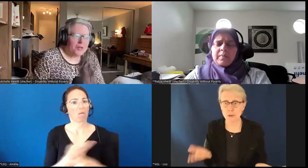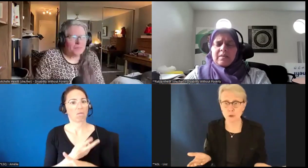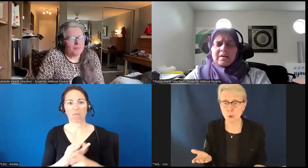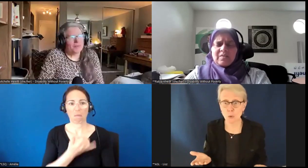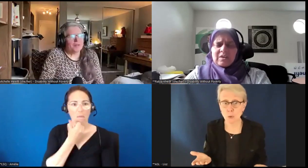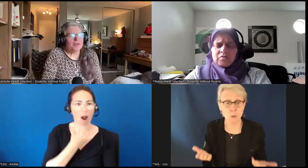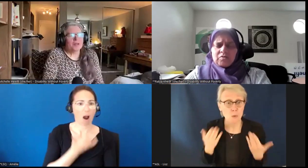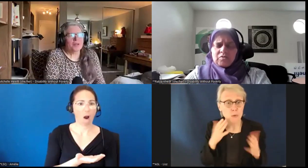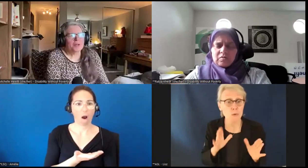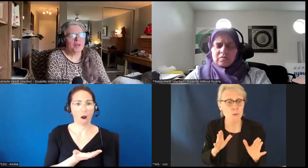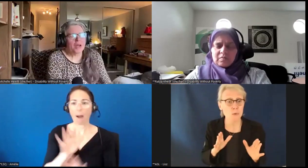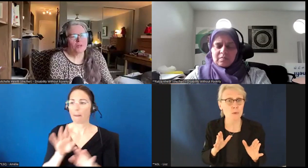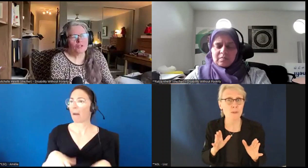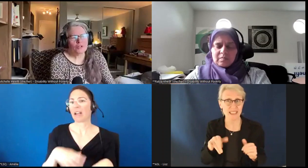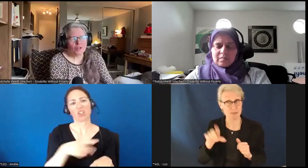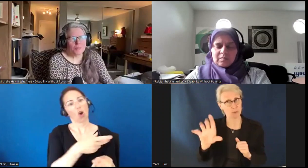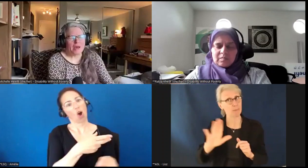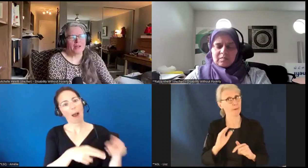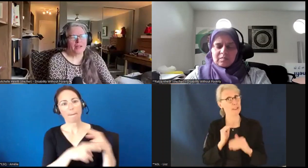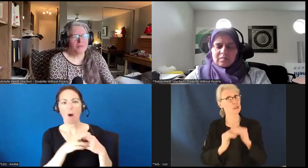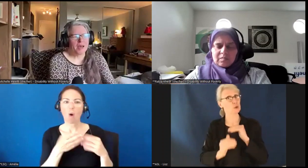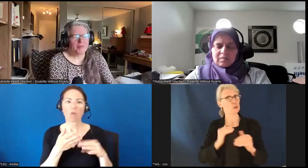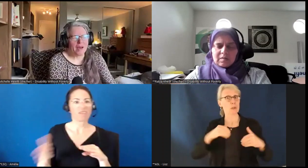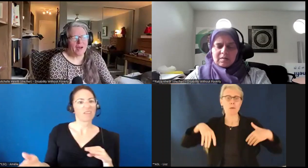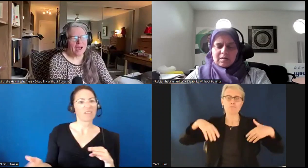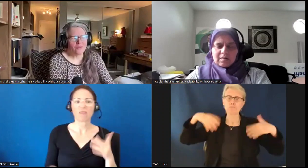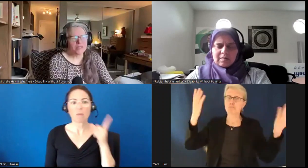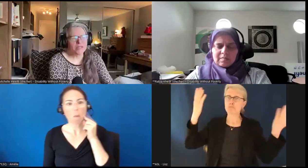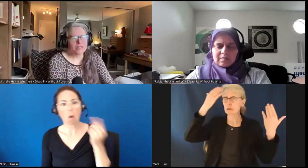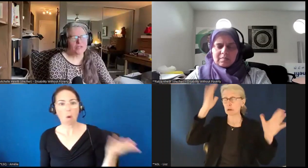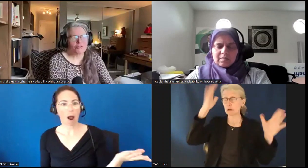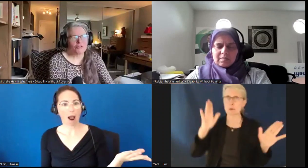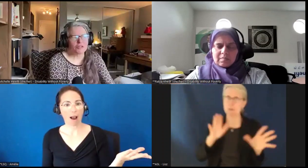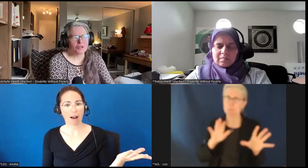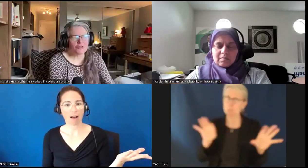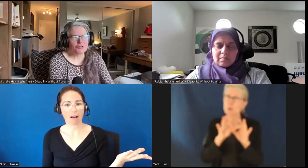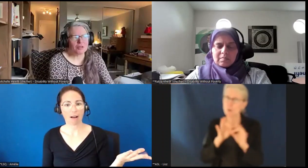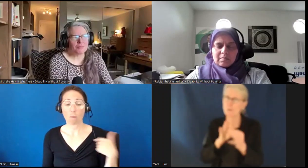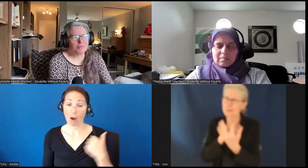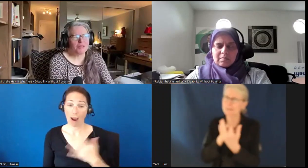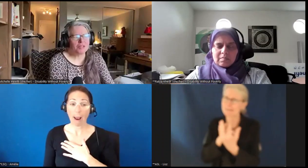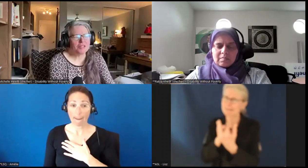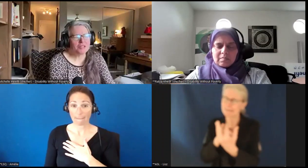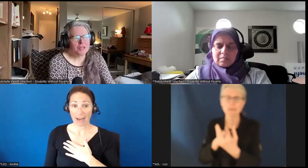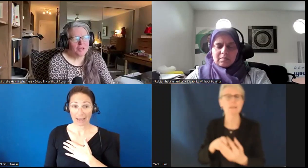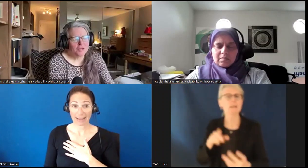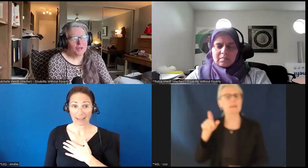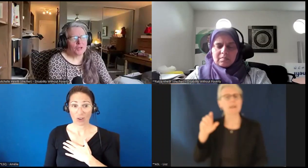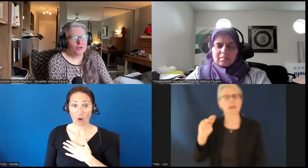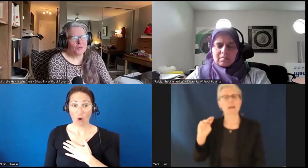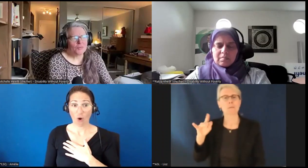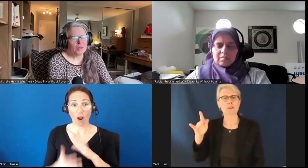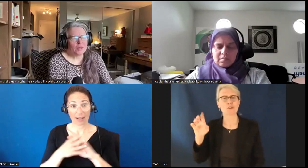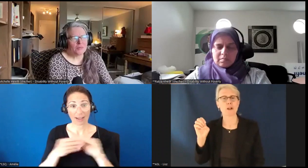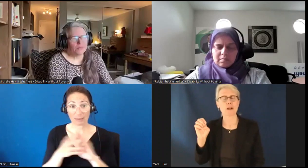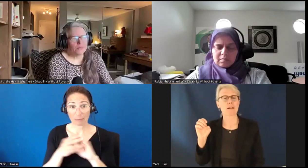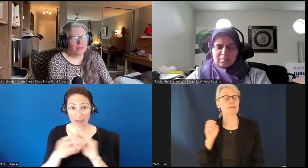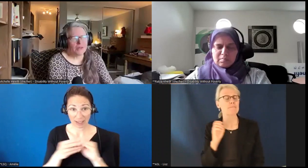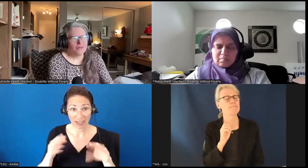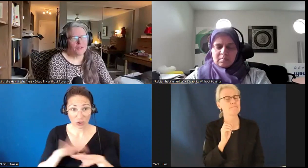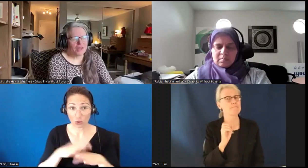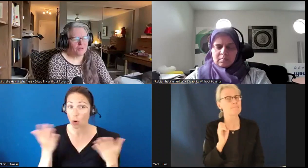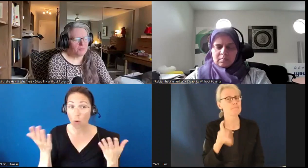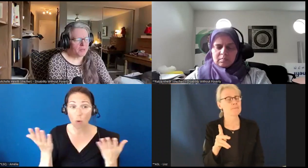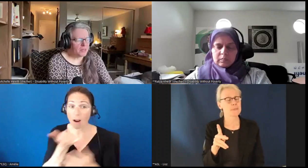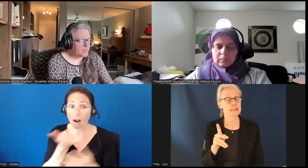just That will want be to their excuse. I want to talk about a little bit about how this sits across the country because, you know,